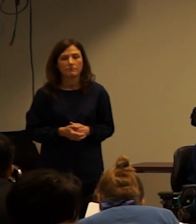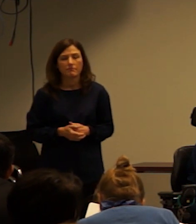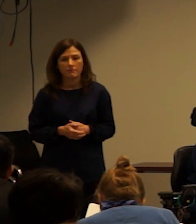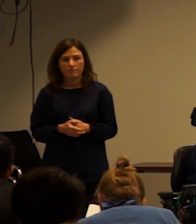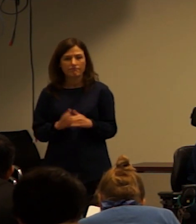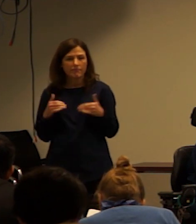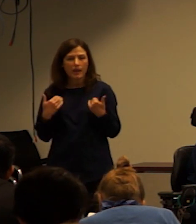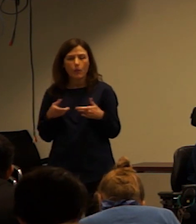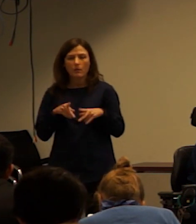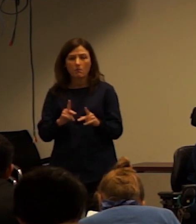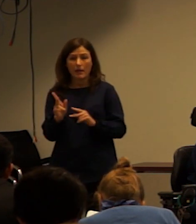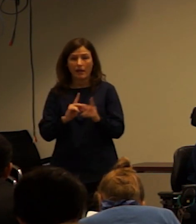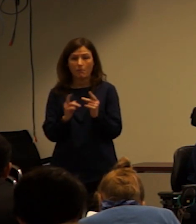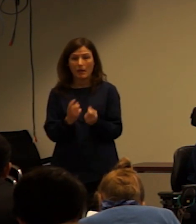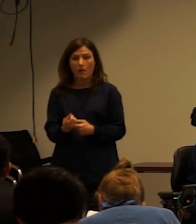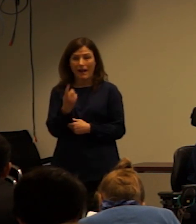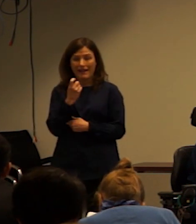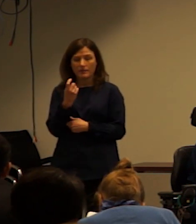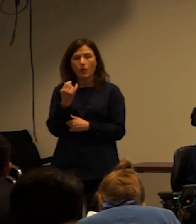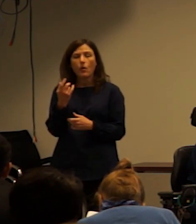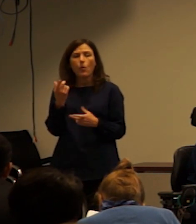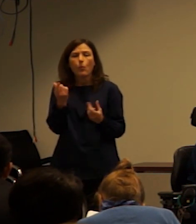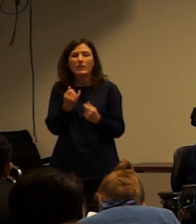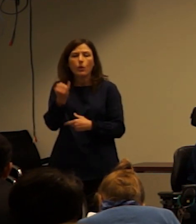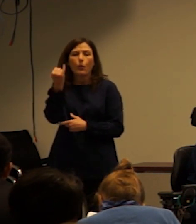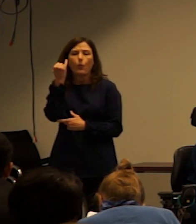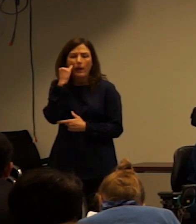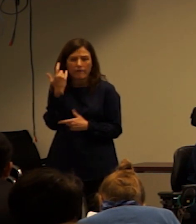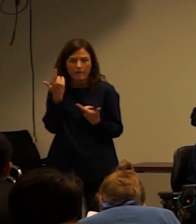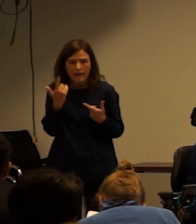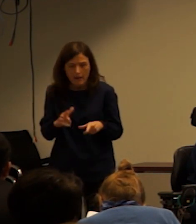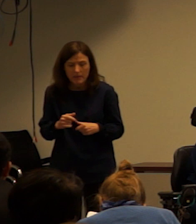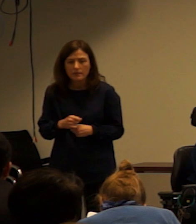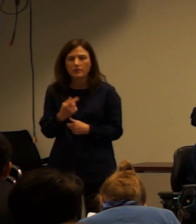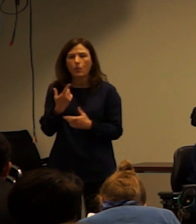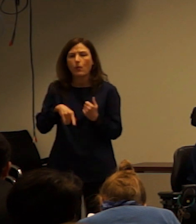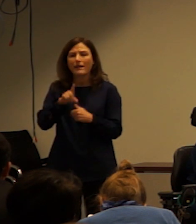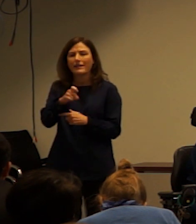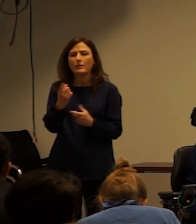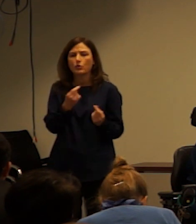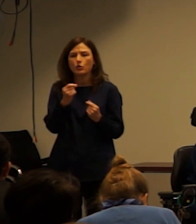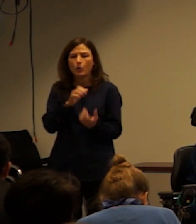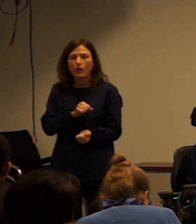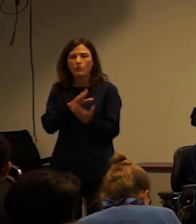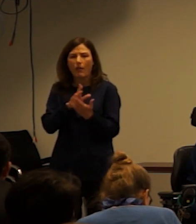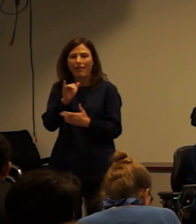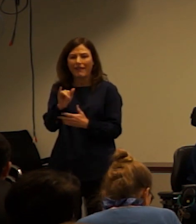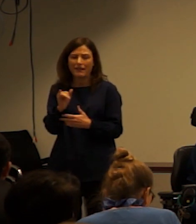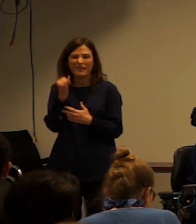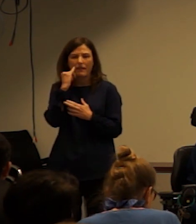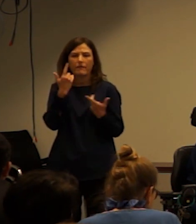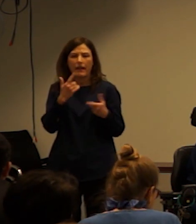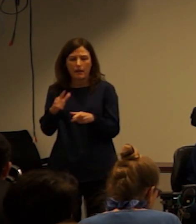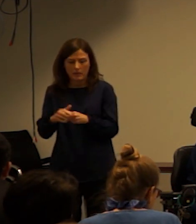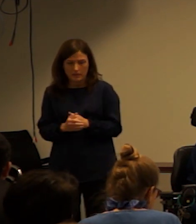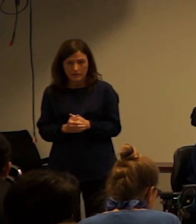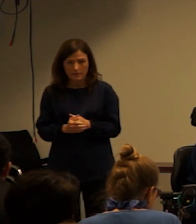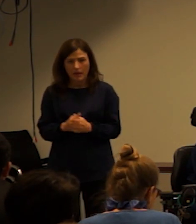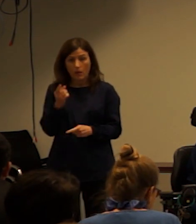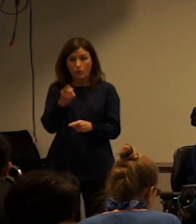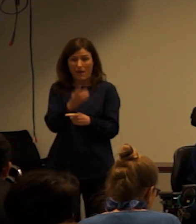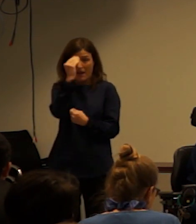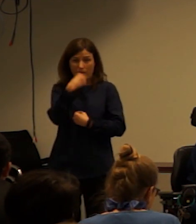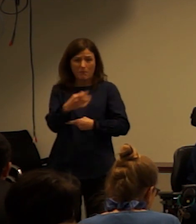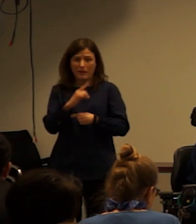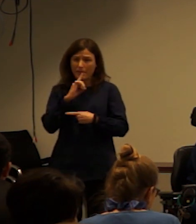ask you, what do I need to do if? What should I do about? Let them ask you that. But be sure and give them the right